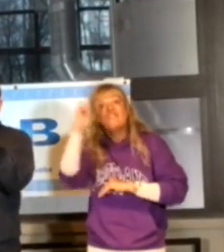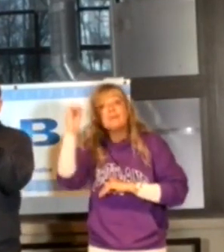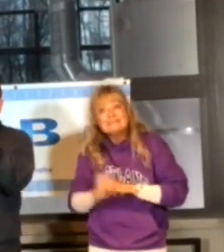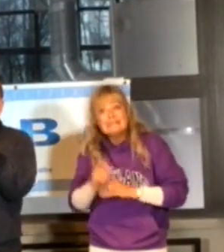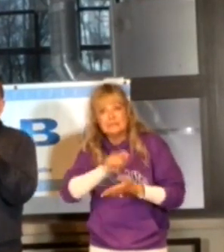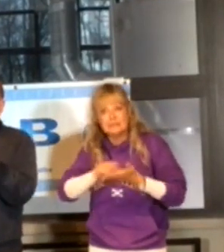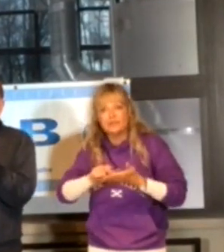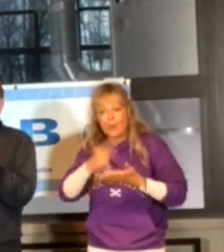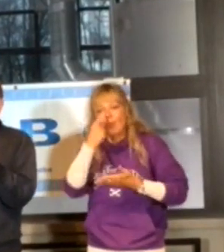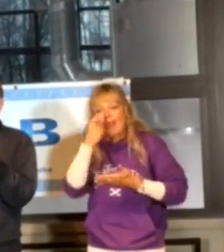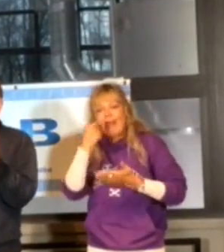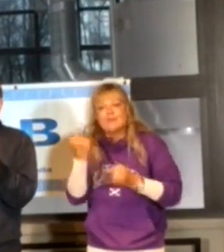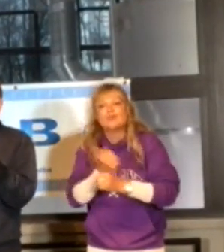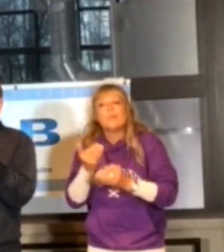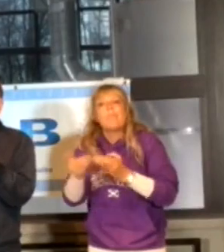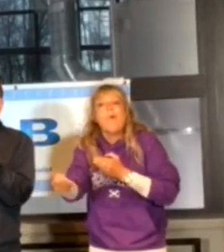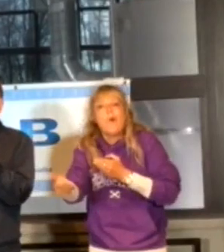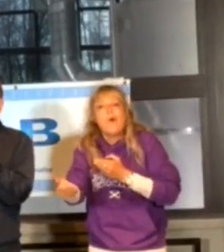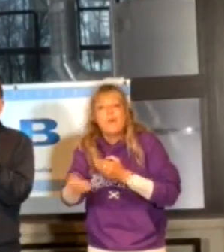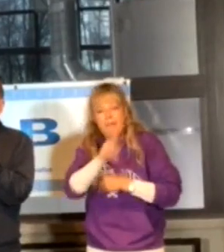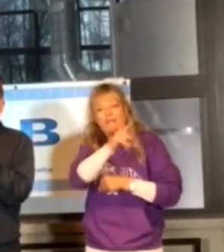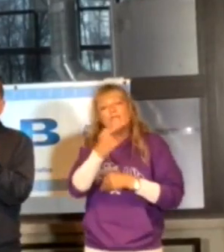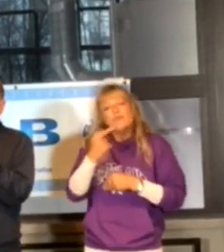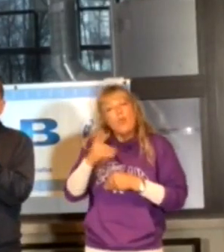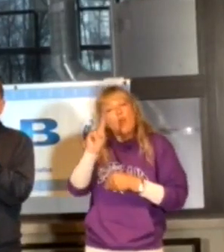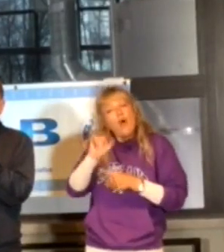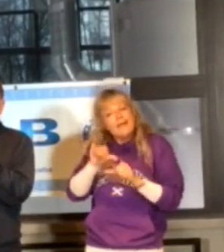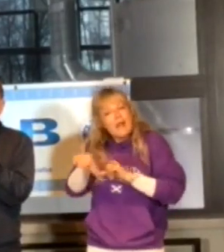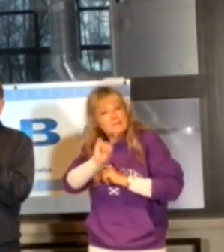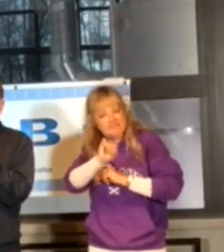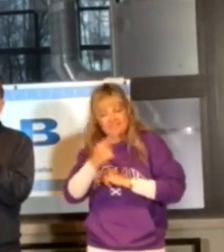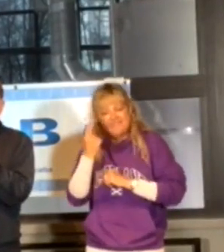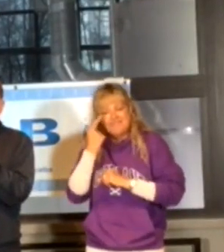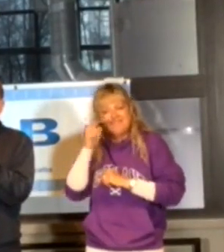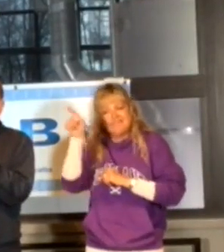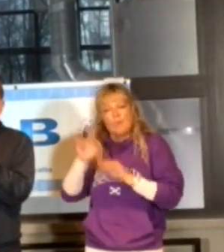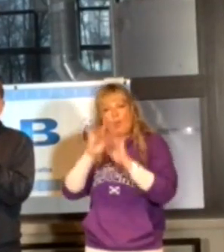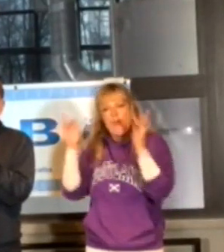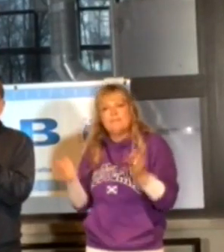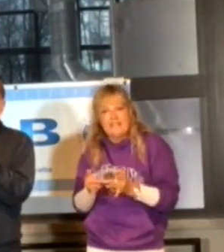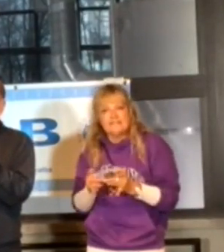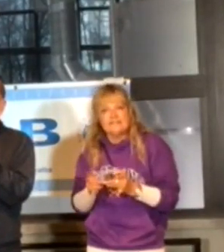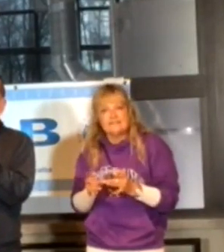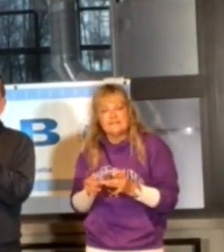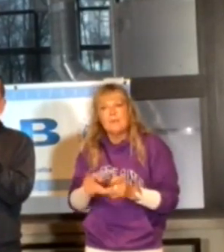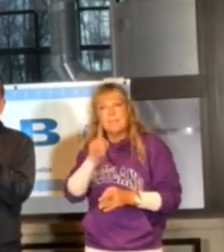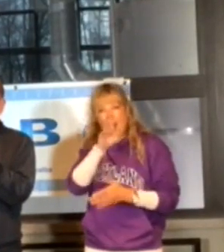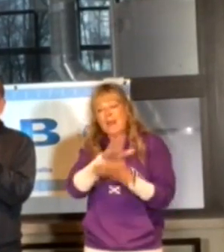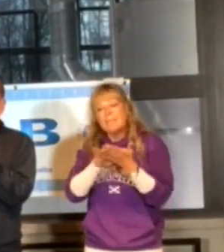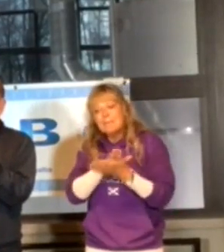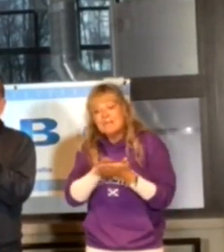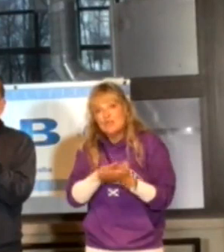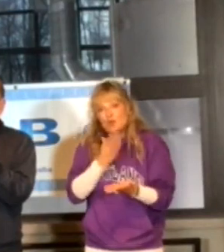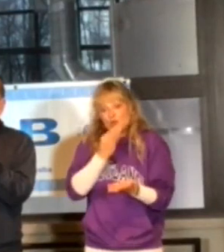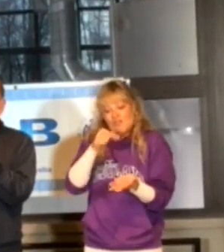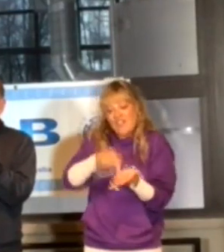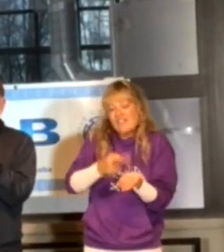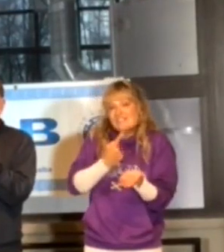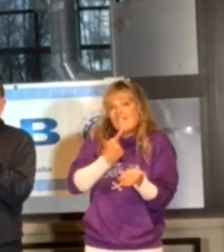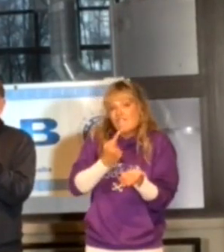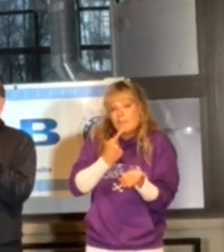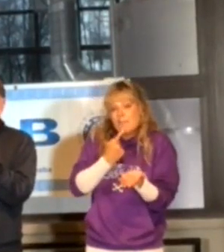that methodology is set out again on our website, but it does involve taking the matter further. This is